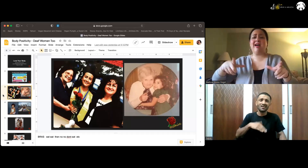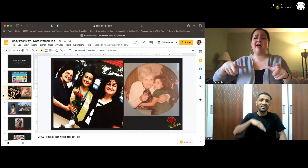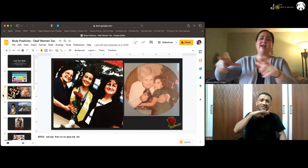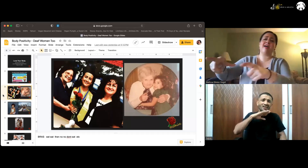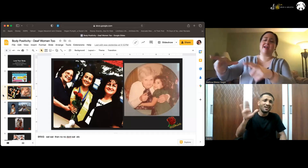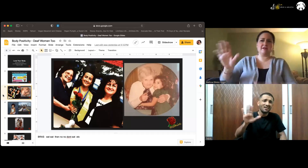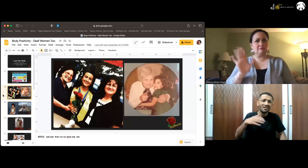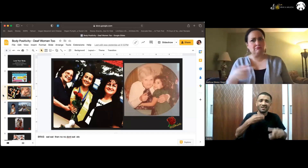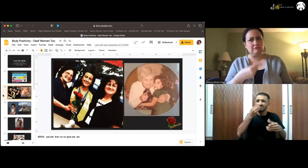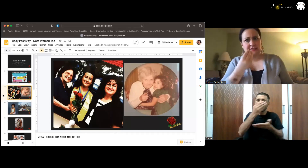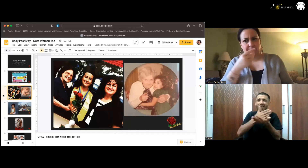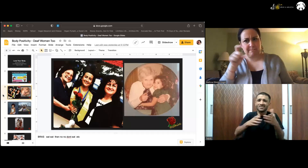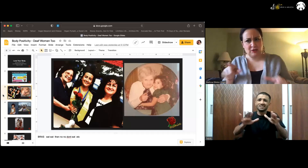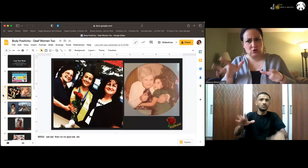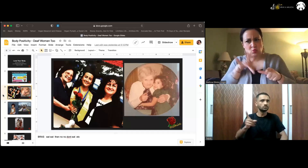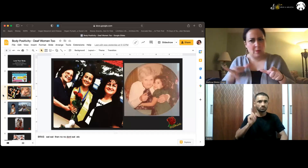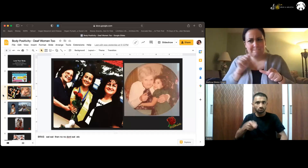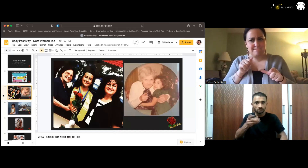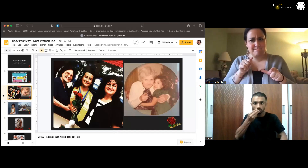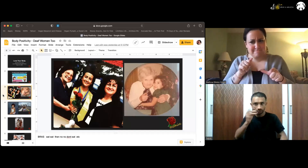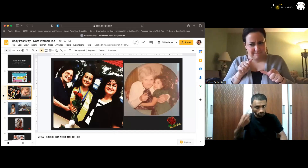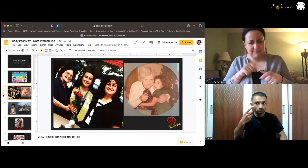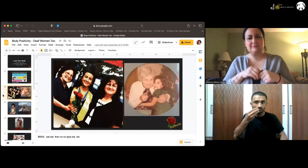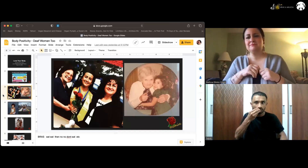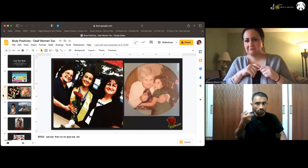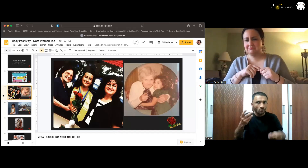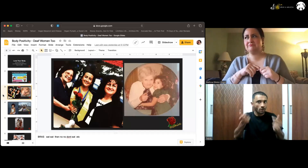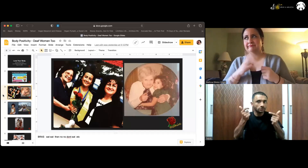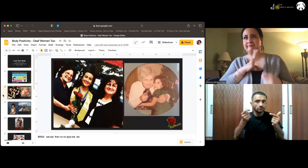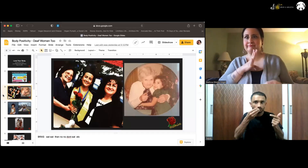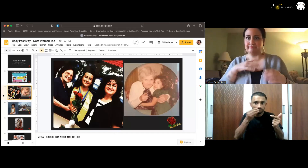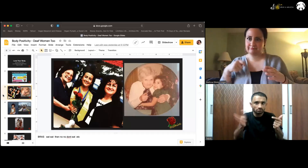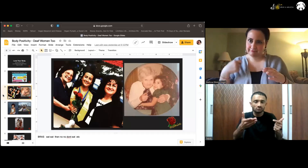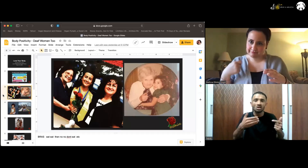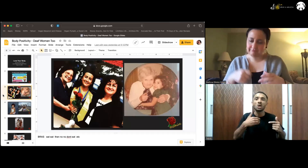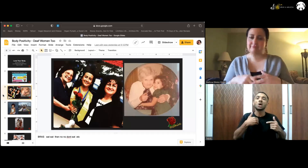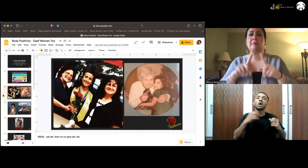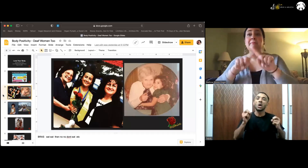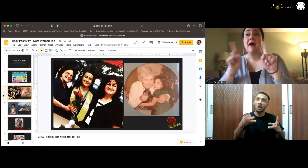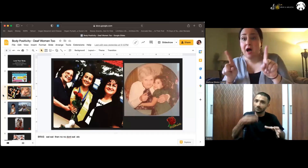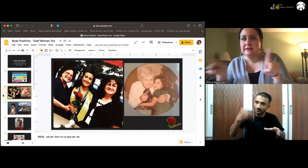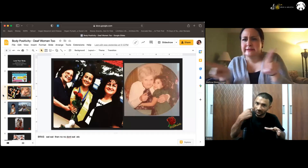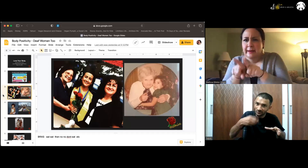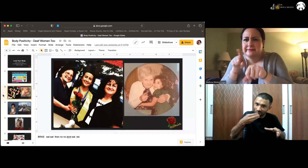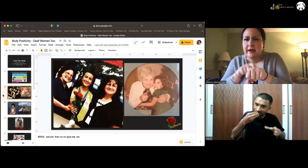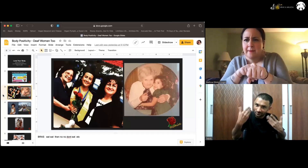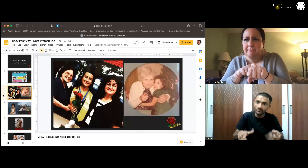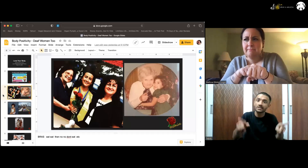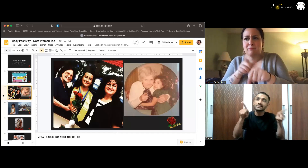with me, and she wanted me to eat. She always wanted me to eat, and I uh, was like, no, I don't want to eat. But